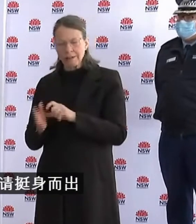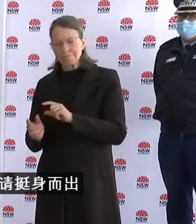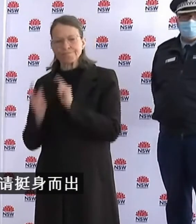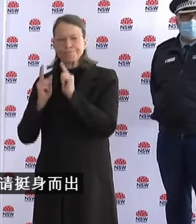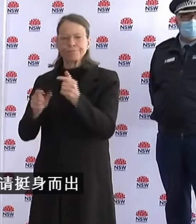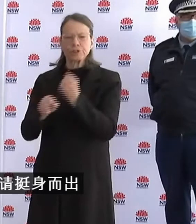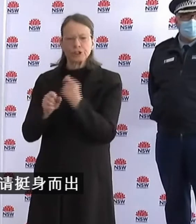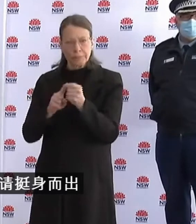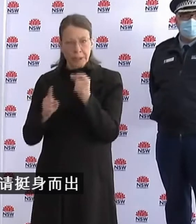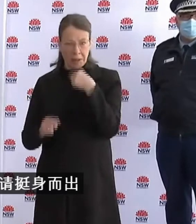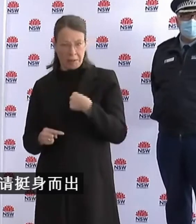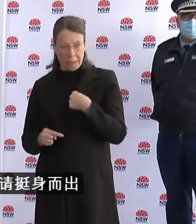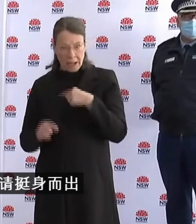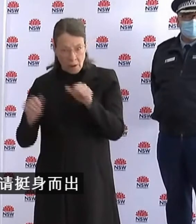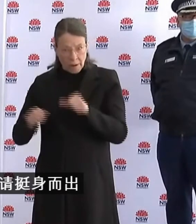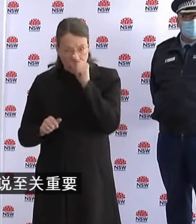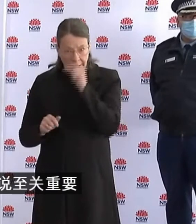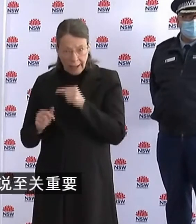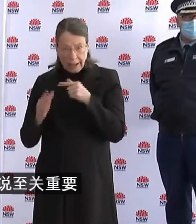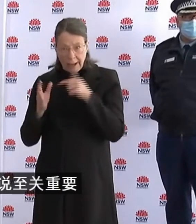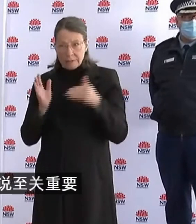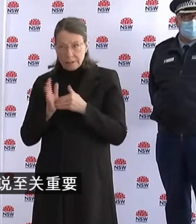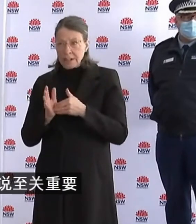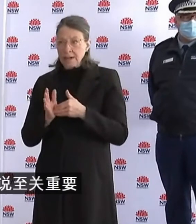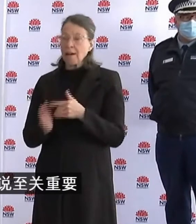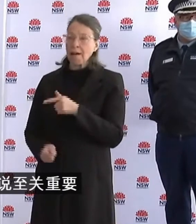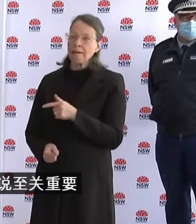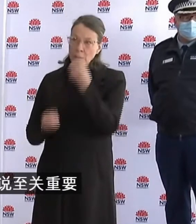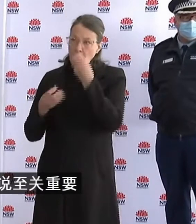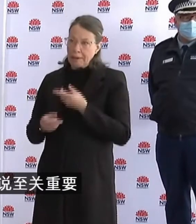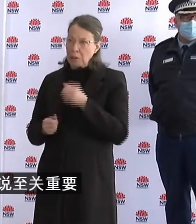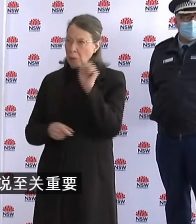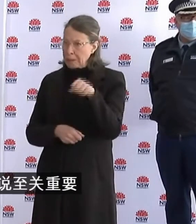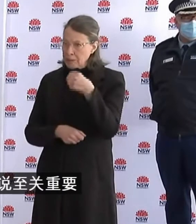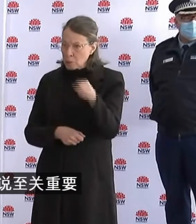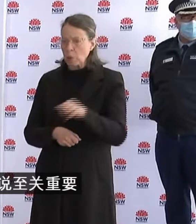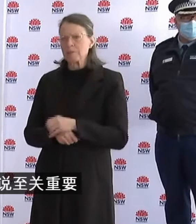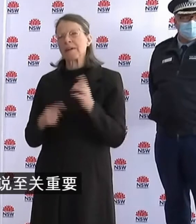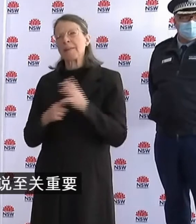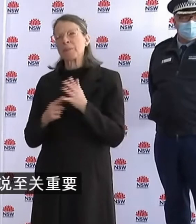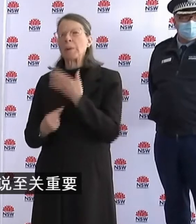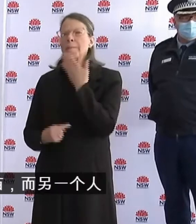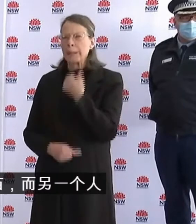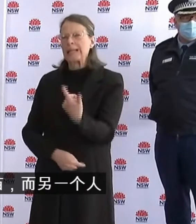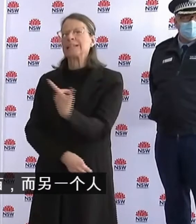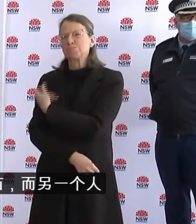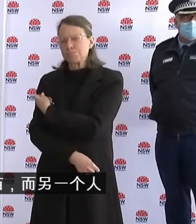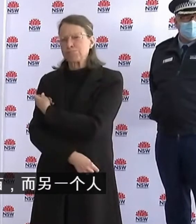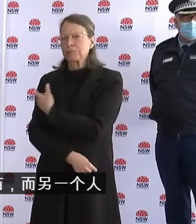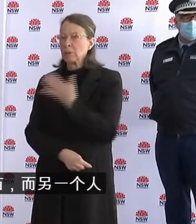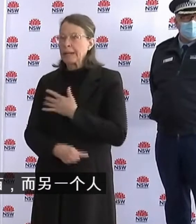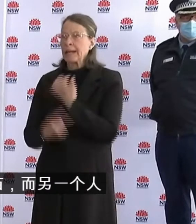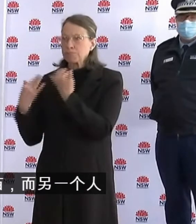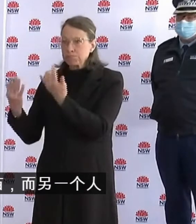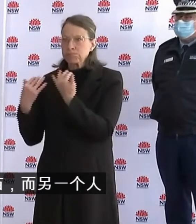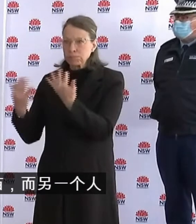vaccine. Please come forward and get vaccinated. It's so important. It's critical for us to have as much of our